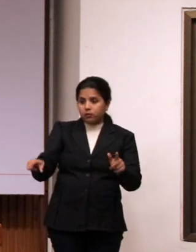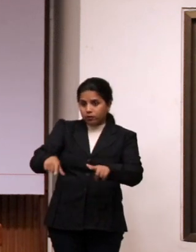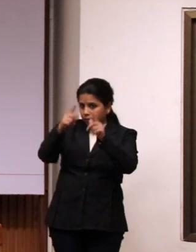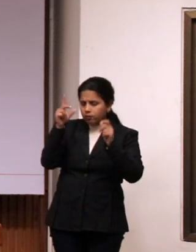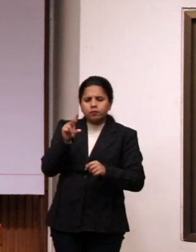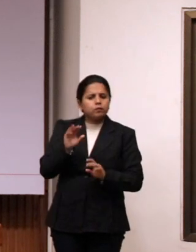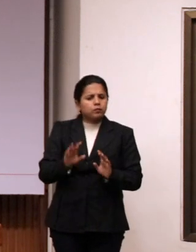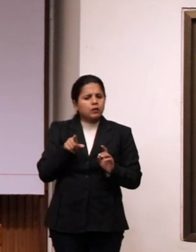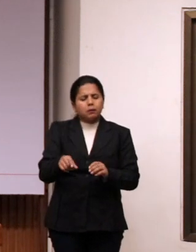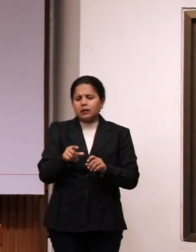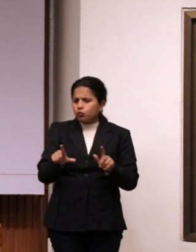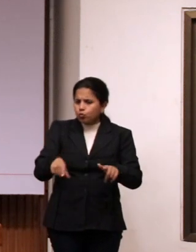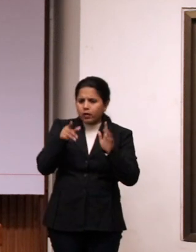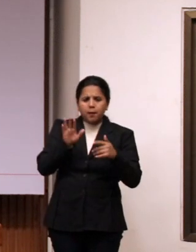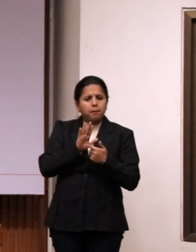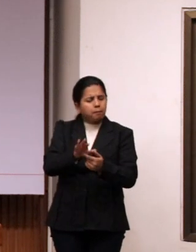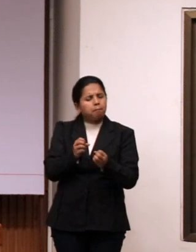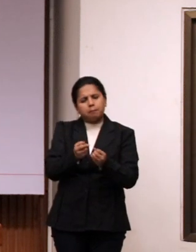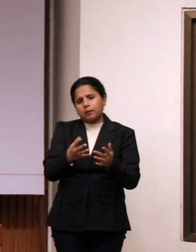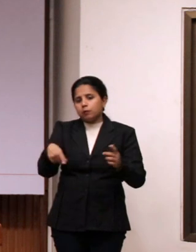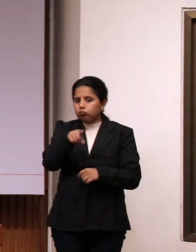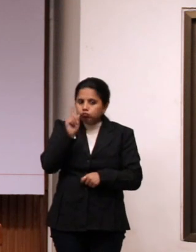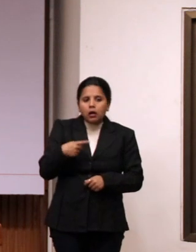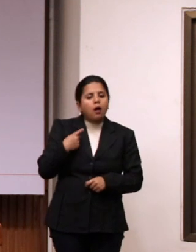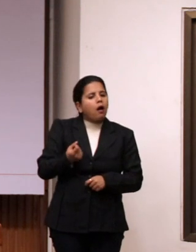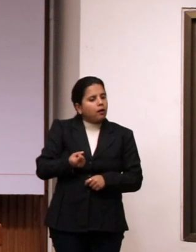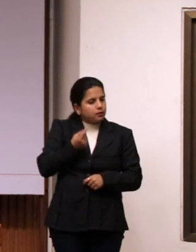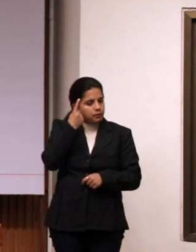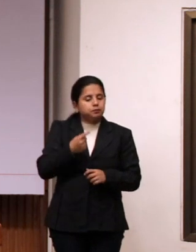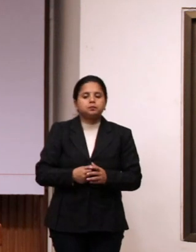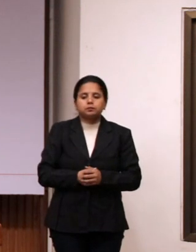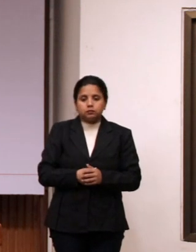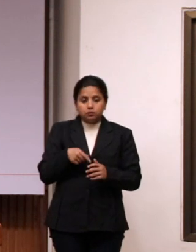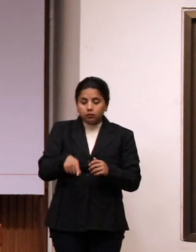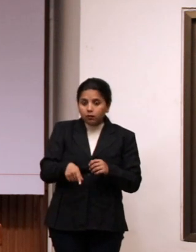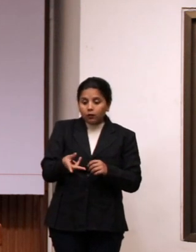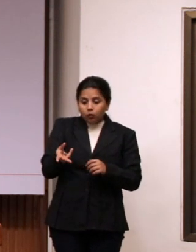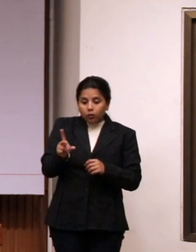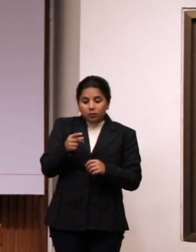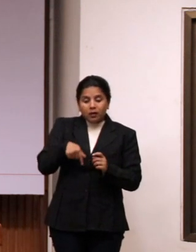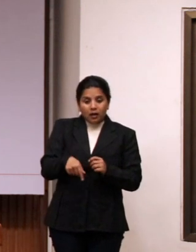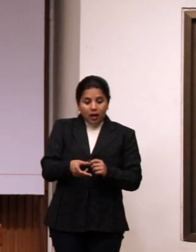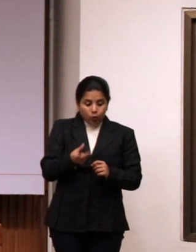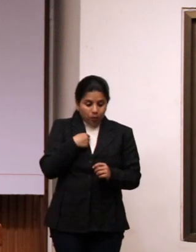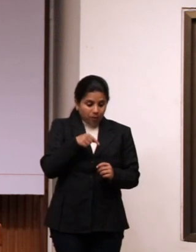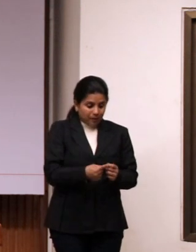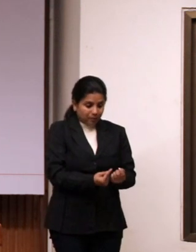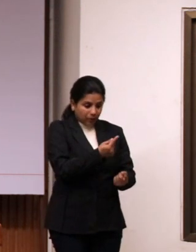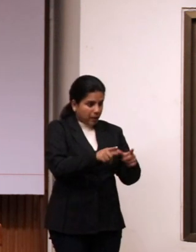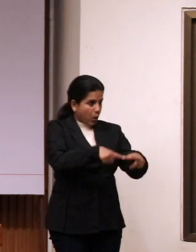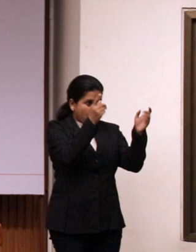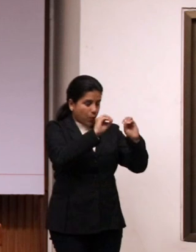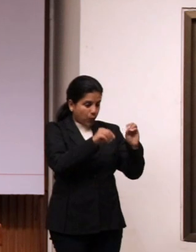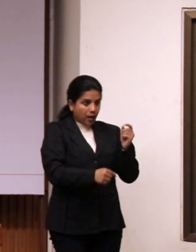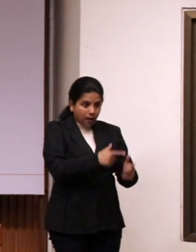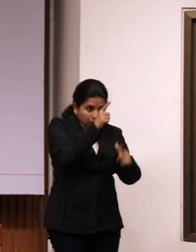tree brings many things. So therefore, we must understand that afforestation and reforestation cannot